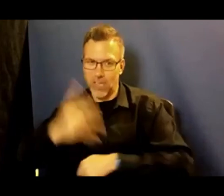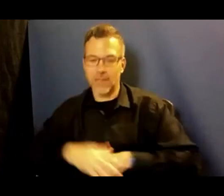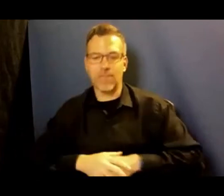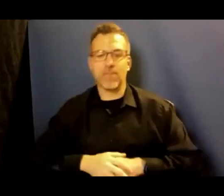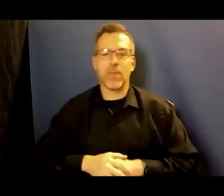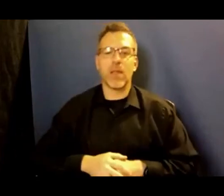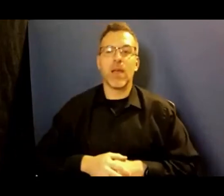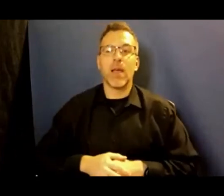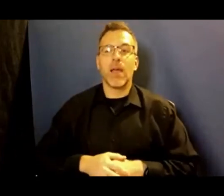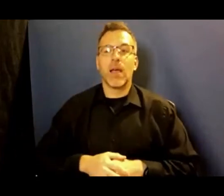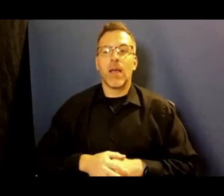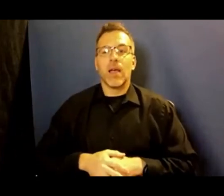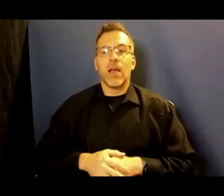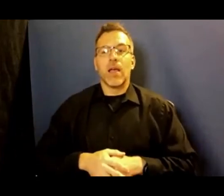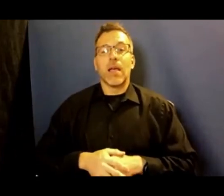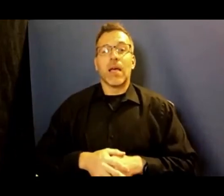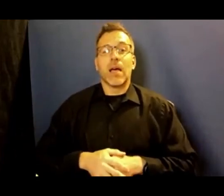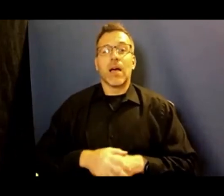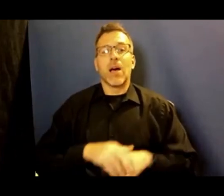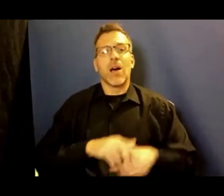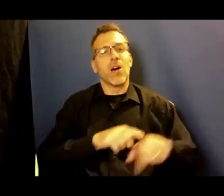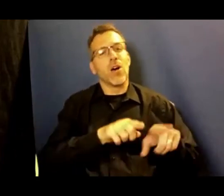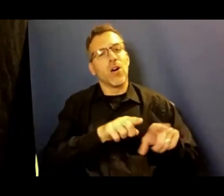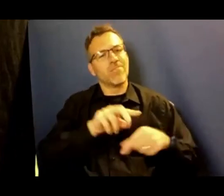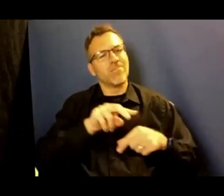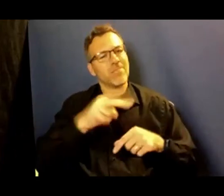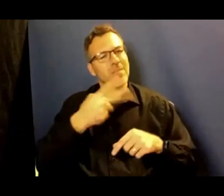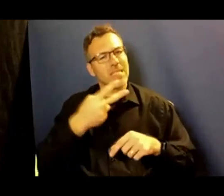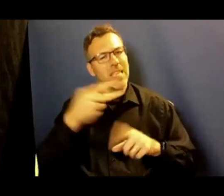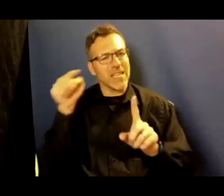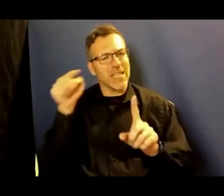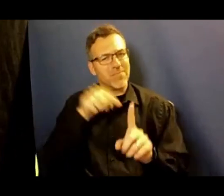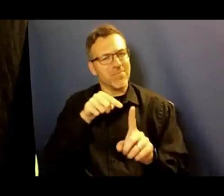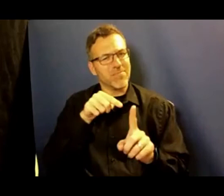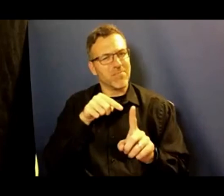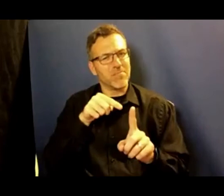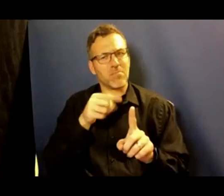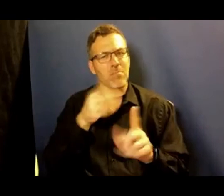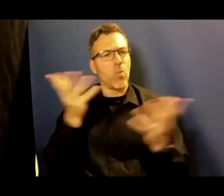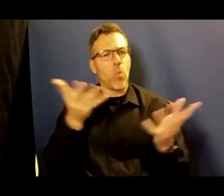is, what is the purpose of our vaccination program?